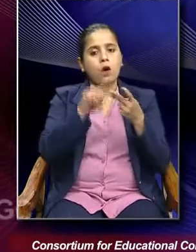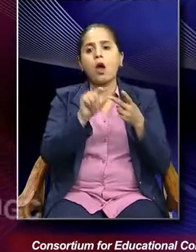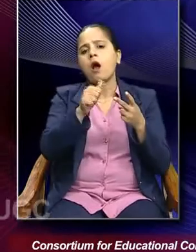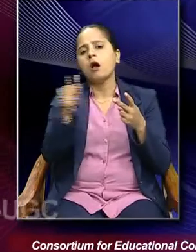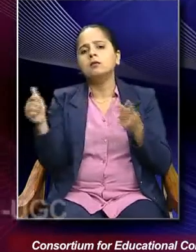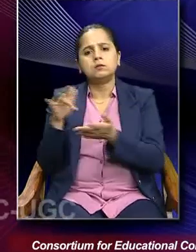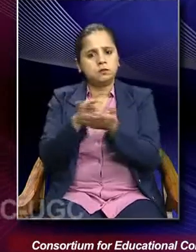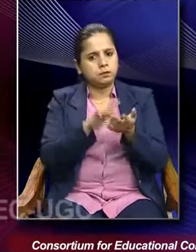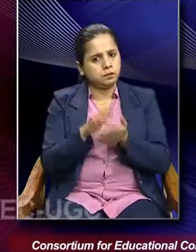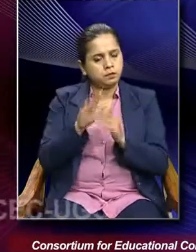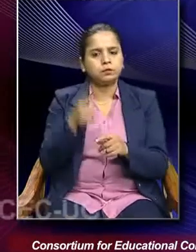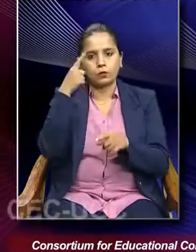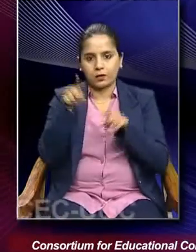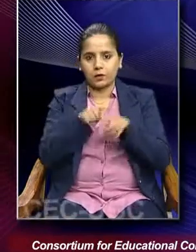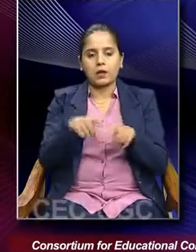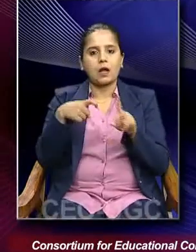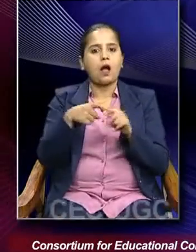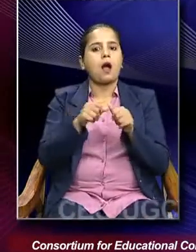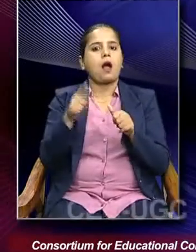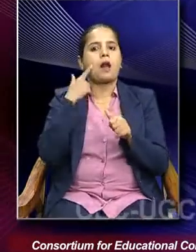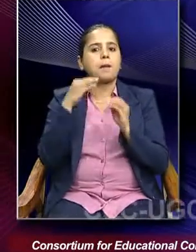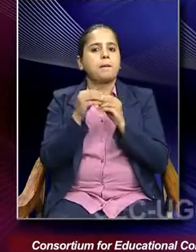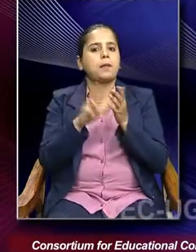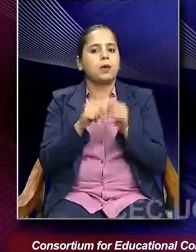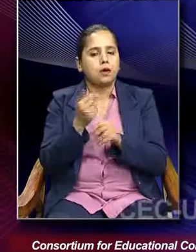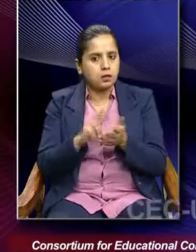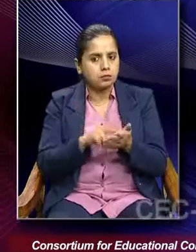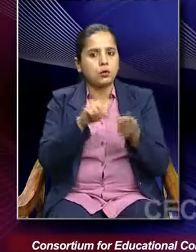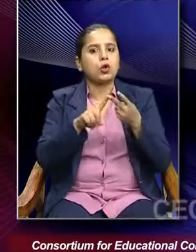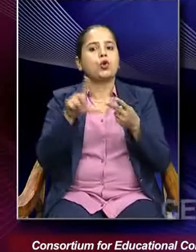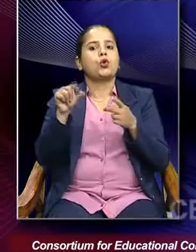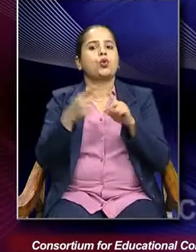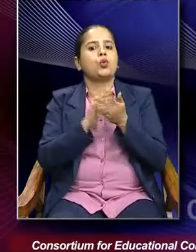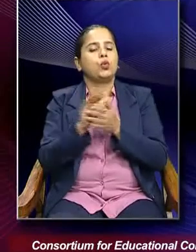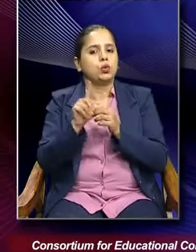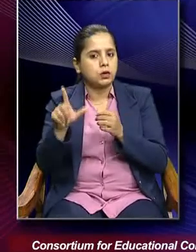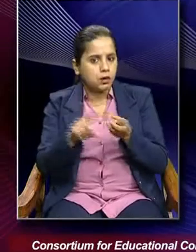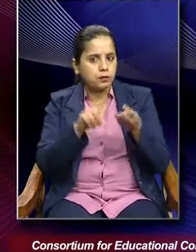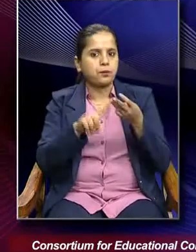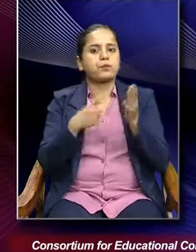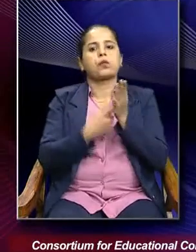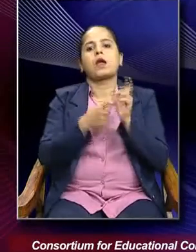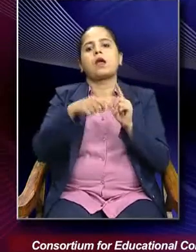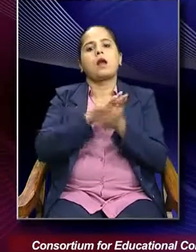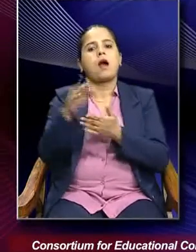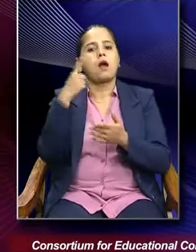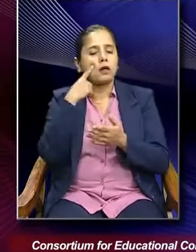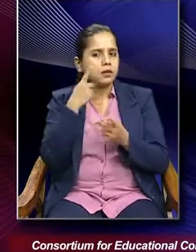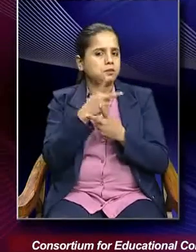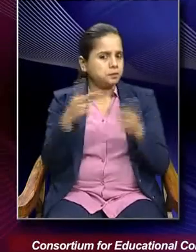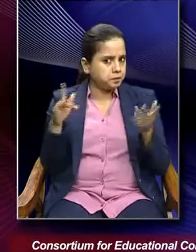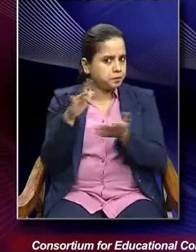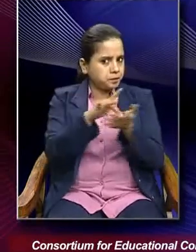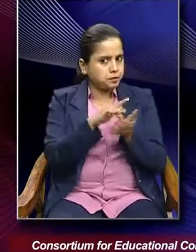sites, for example, Kalibangan, Lothal, Rakhigarhi, also kind